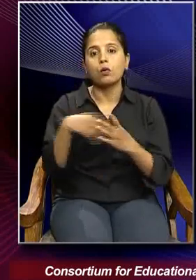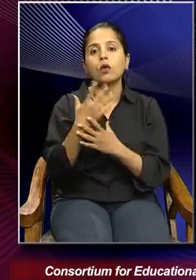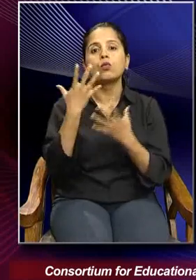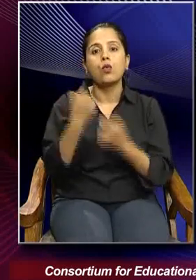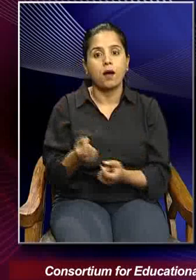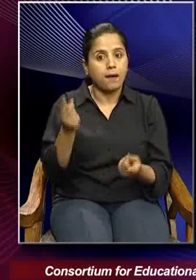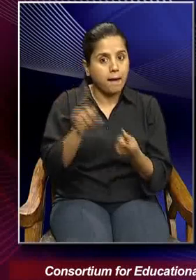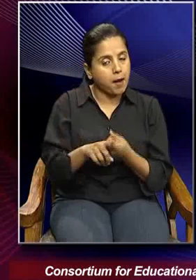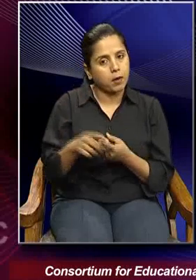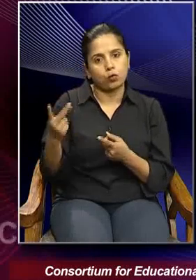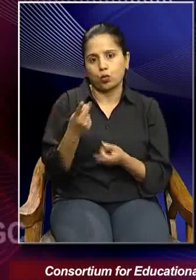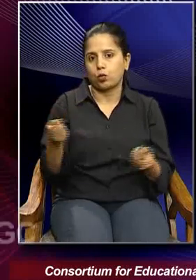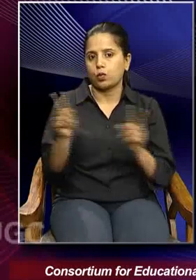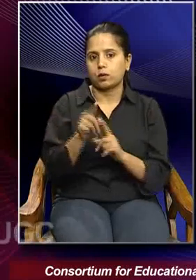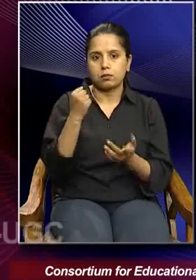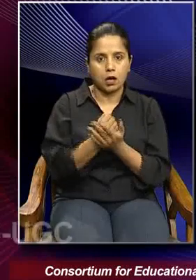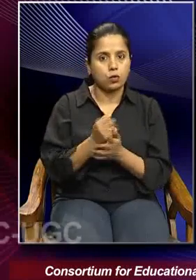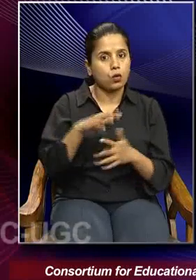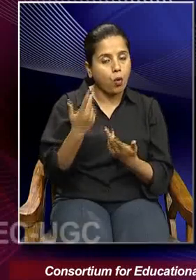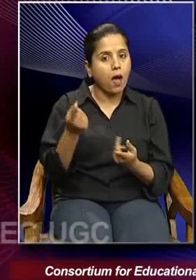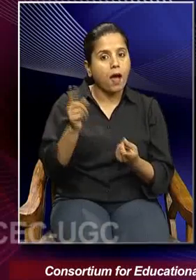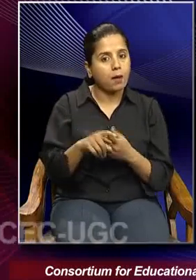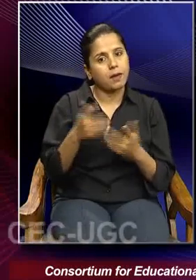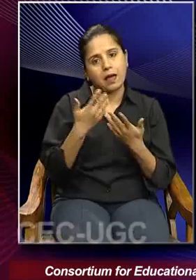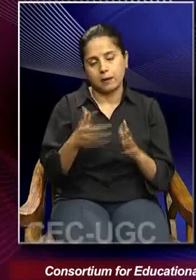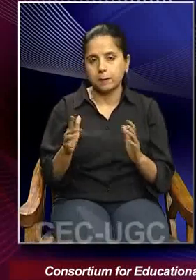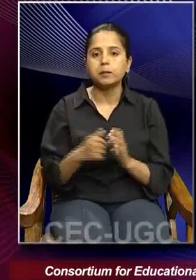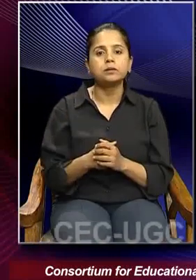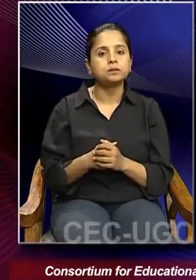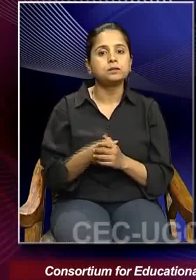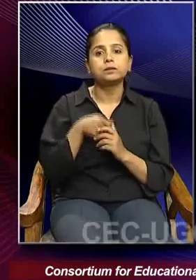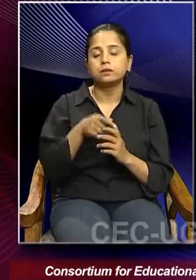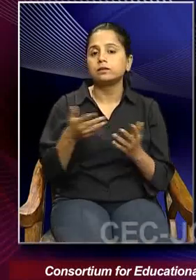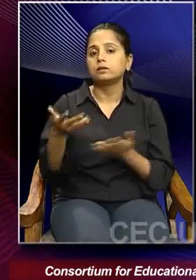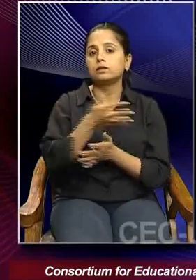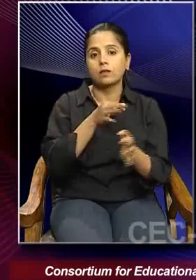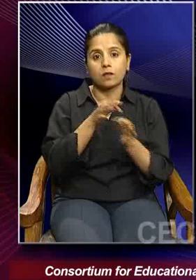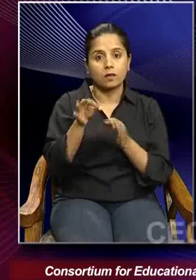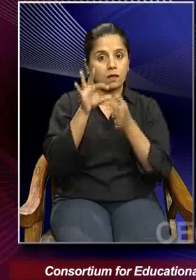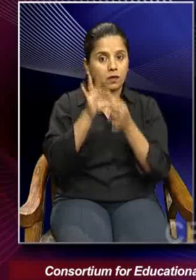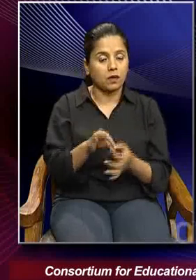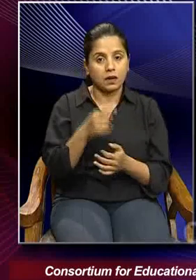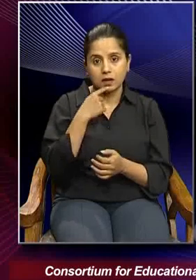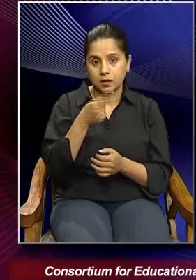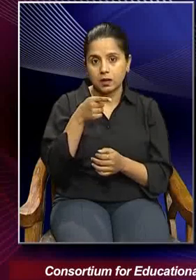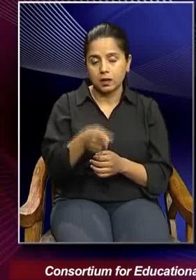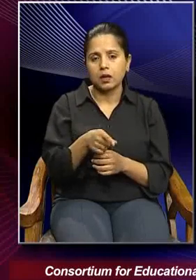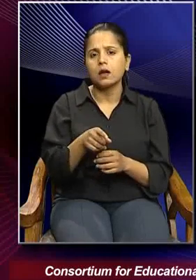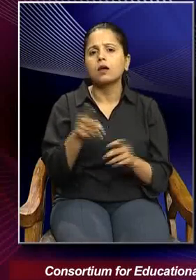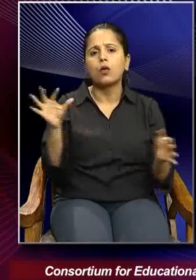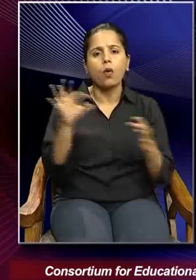take place, or the creation to take place. And to describe this